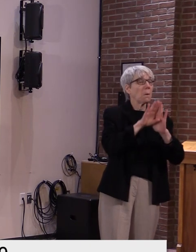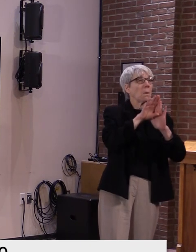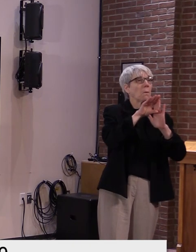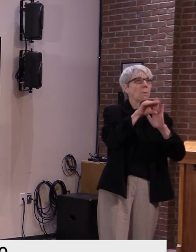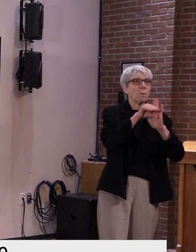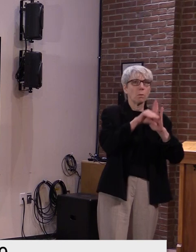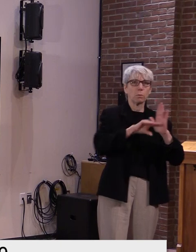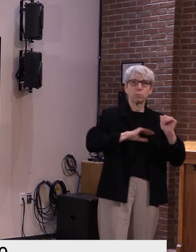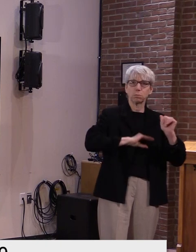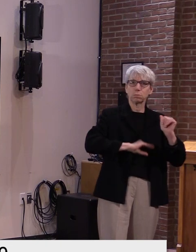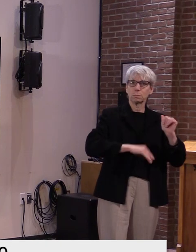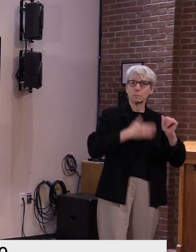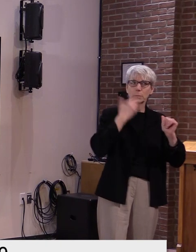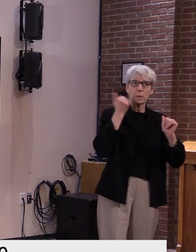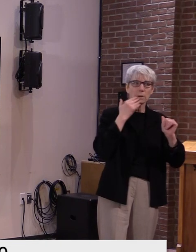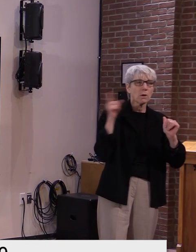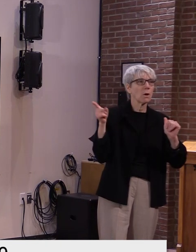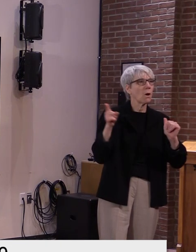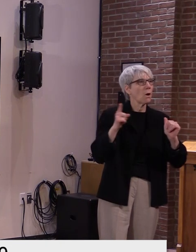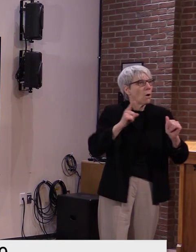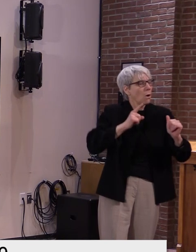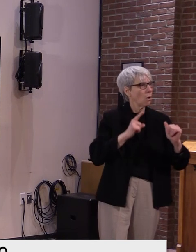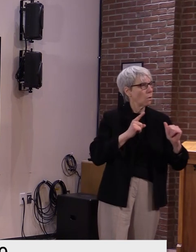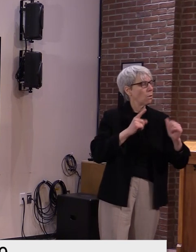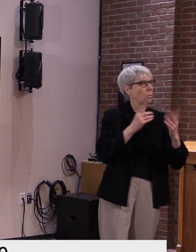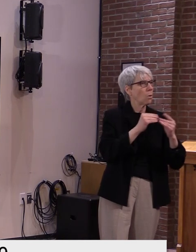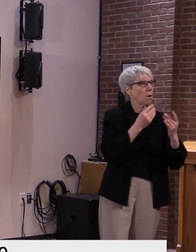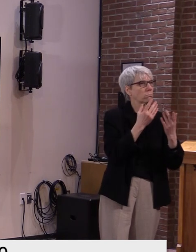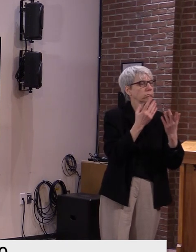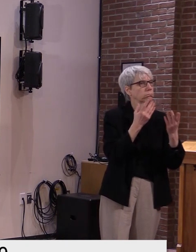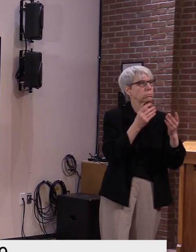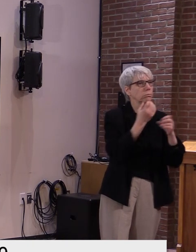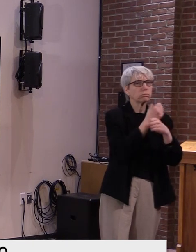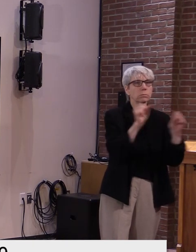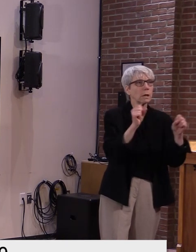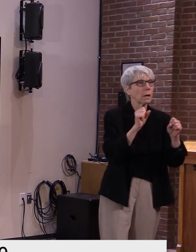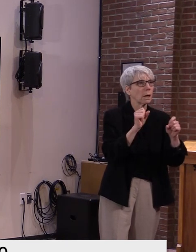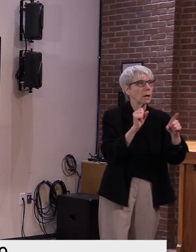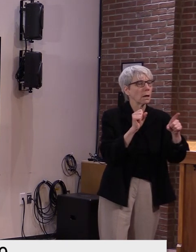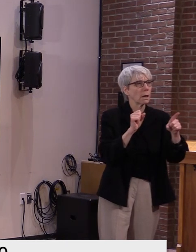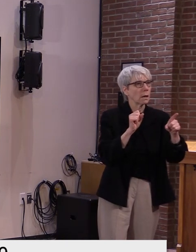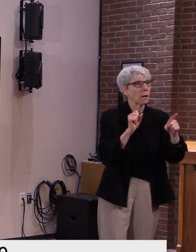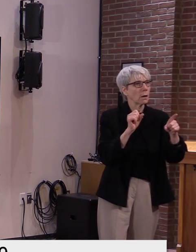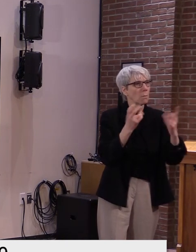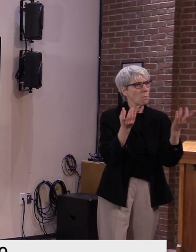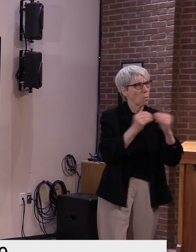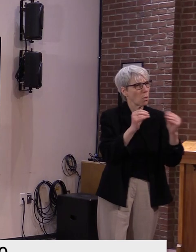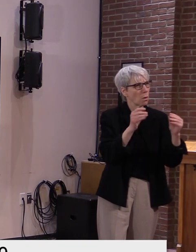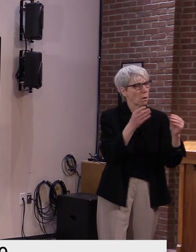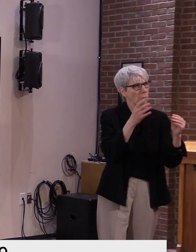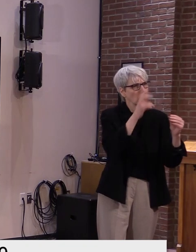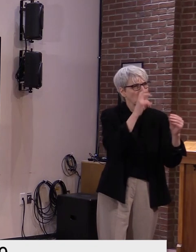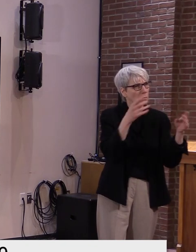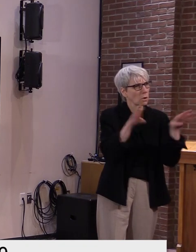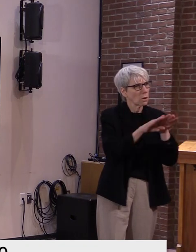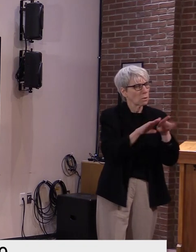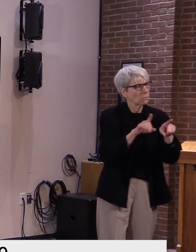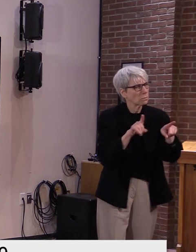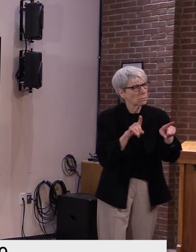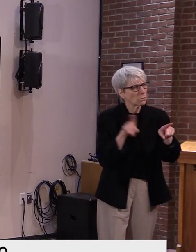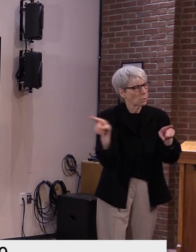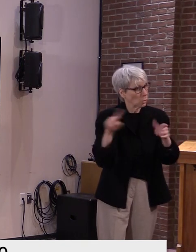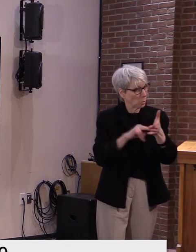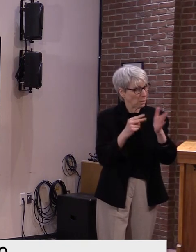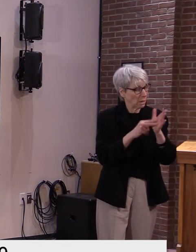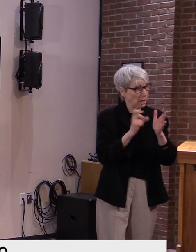what could we be looking at for more restrictions? If it continues downward or upward? Worse, excuse me, like cases. Oh yeah, cases. If it goes,